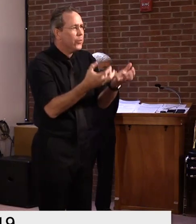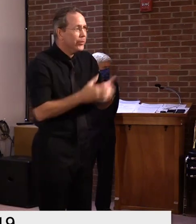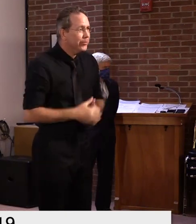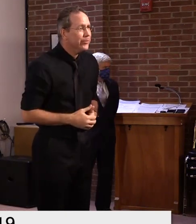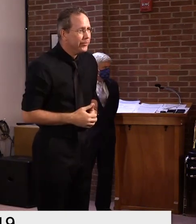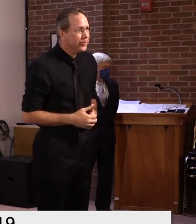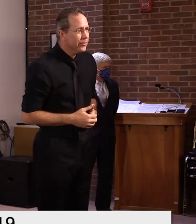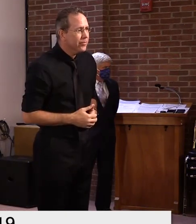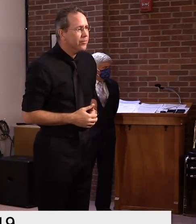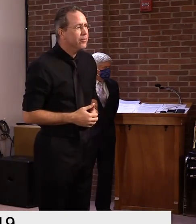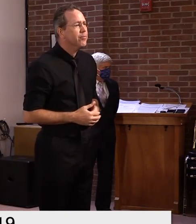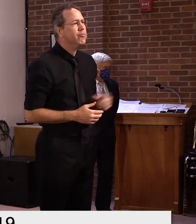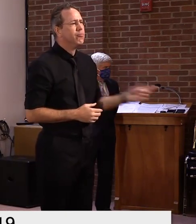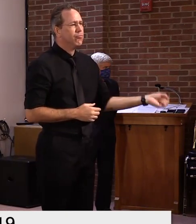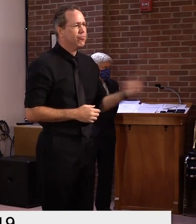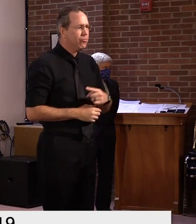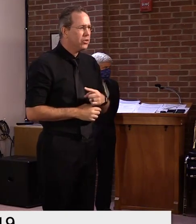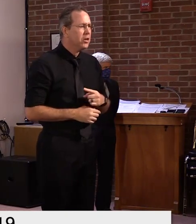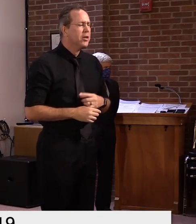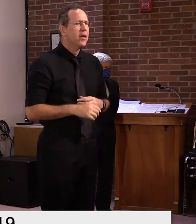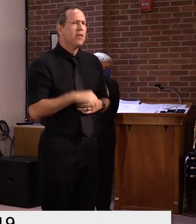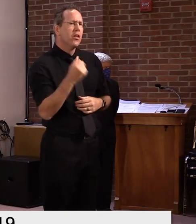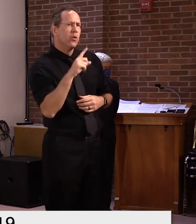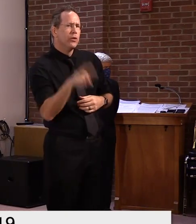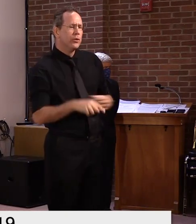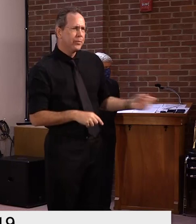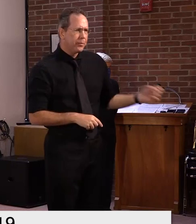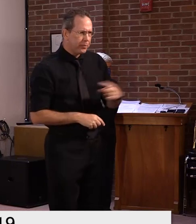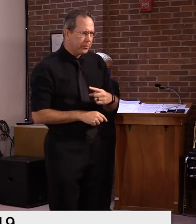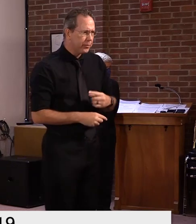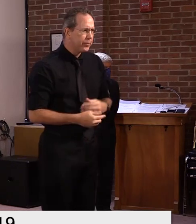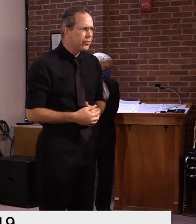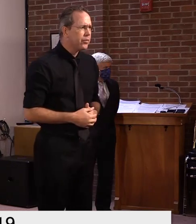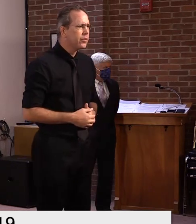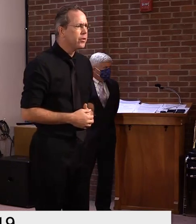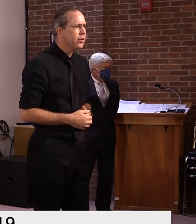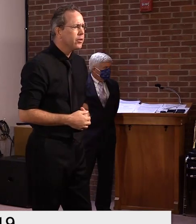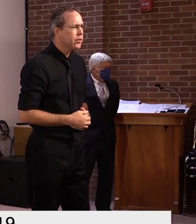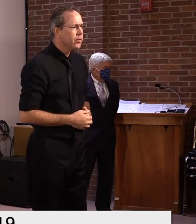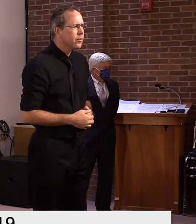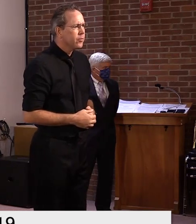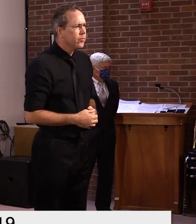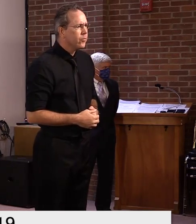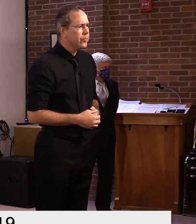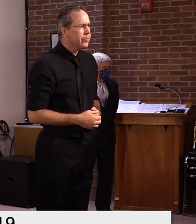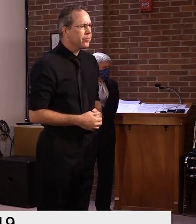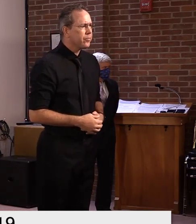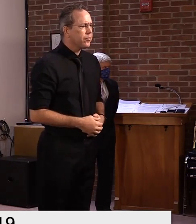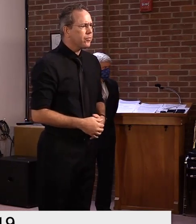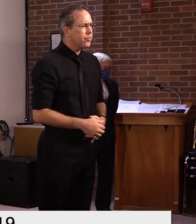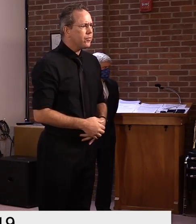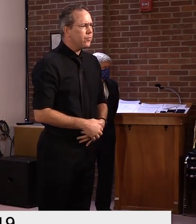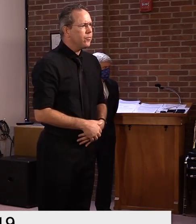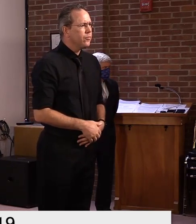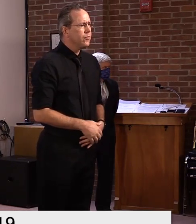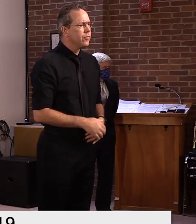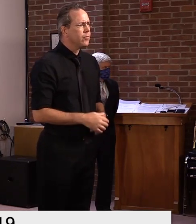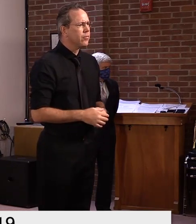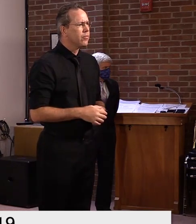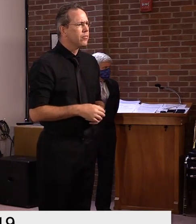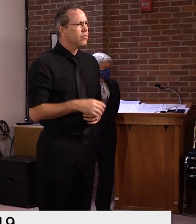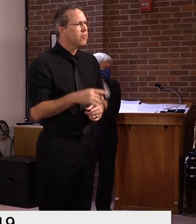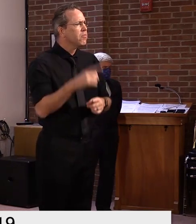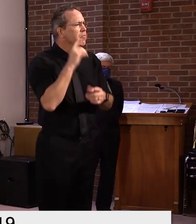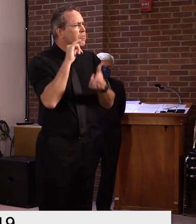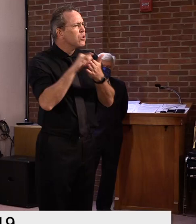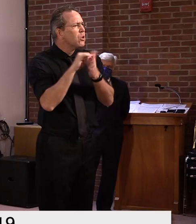question now about by Essex County, New York. I think it was the county bordering Vermont that just went to red. Wondering, have you been in touch with folks